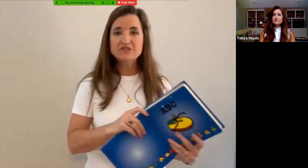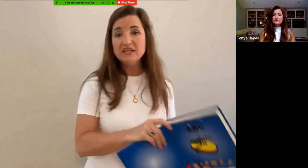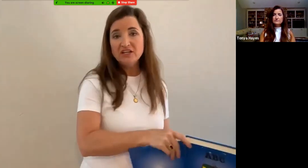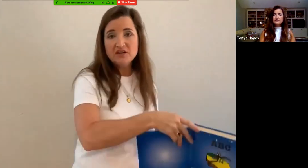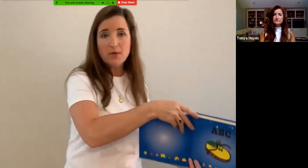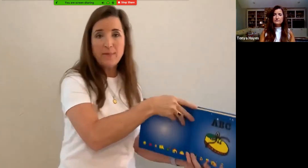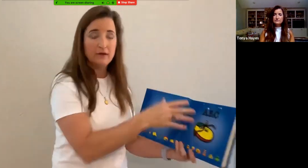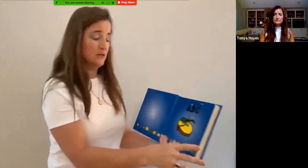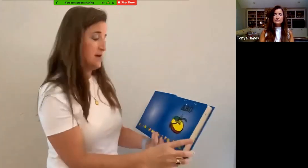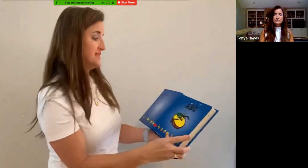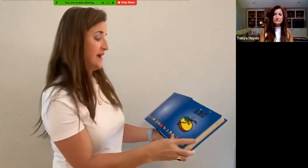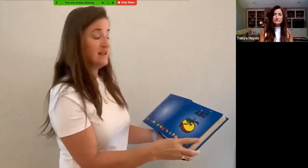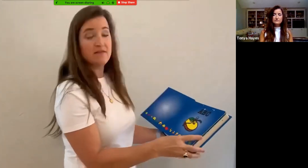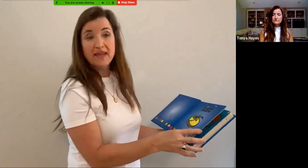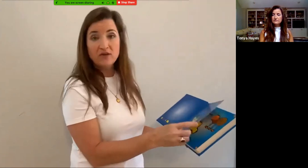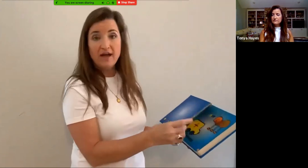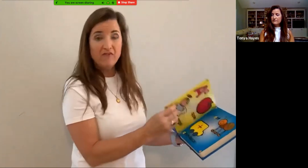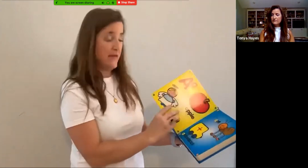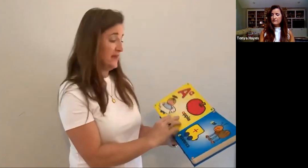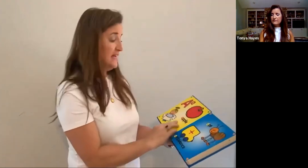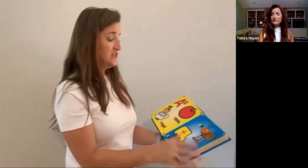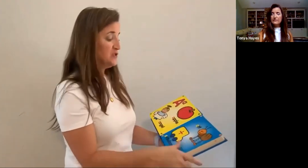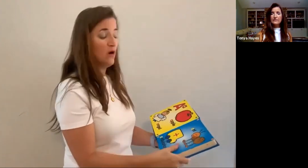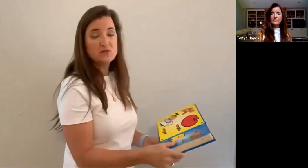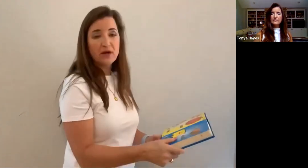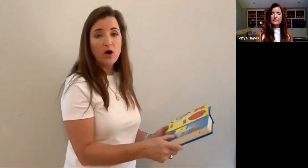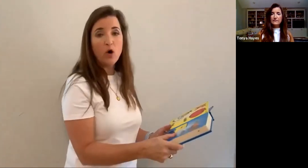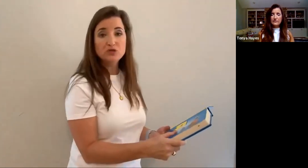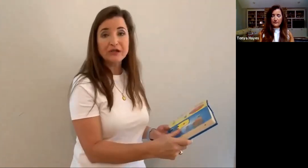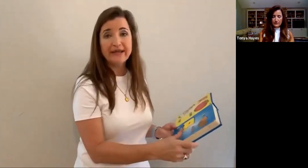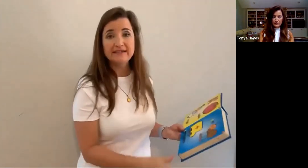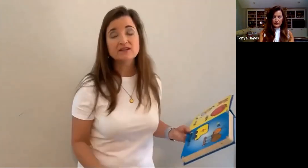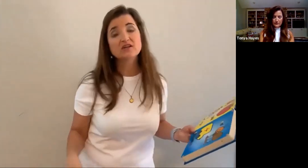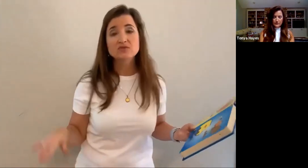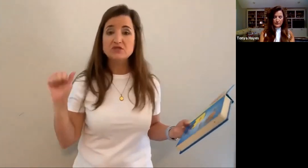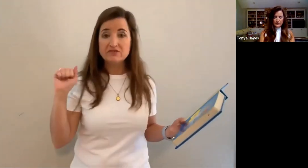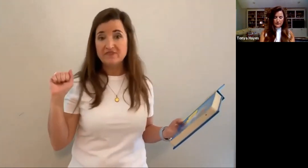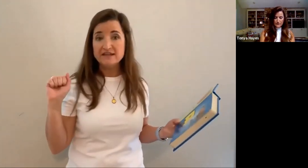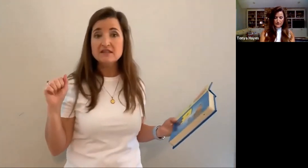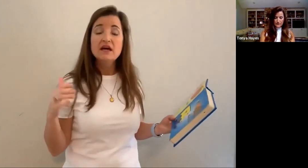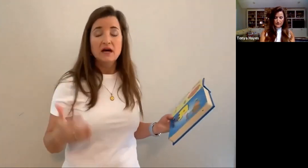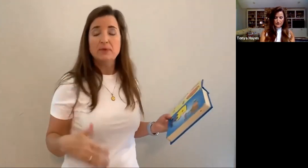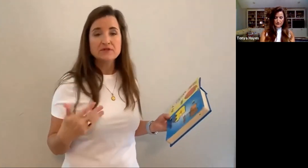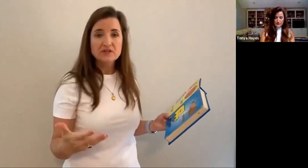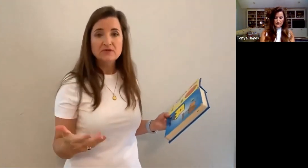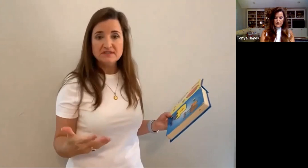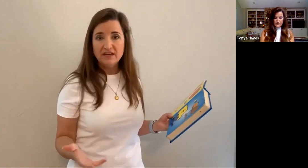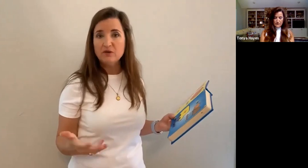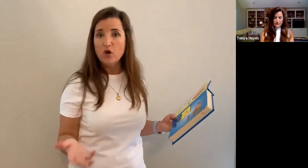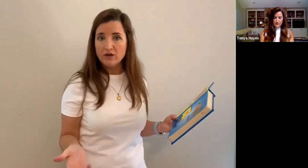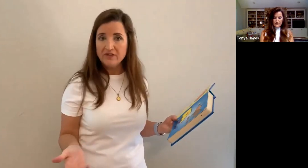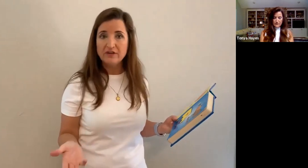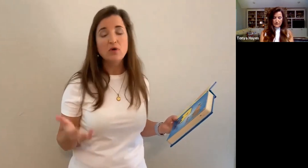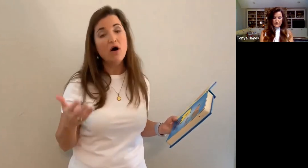started. First thing you need to know about signing the manual alphabet is you always want to hold your hand close to your face. A person who is